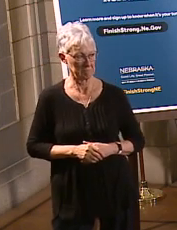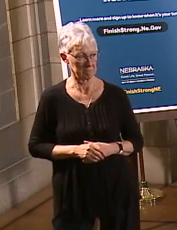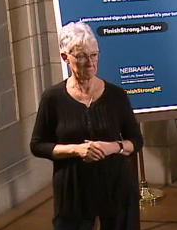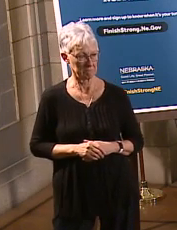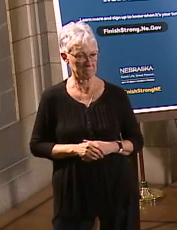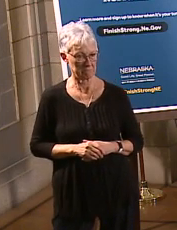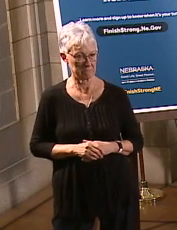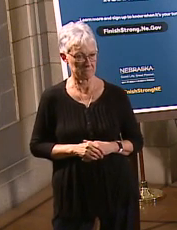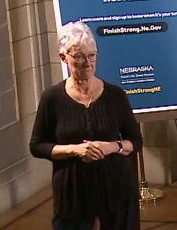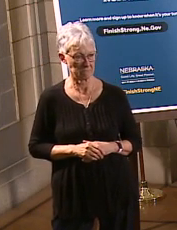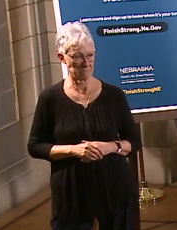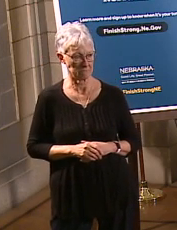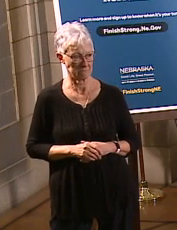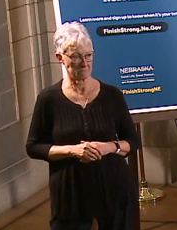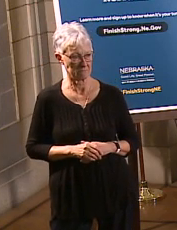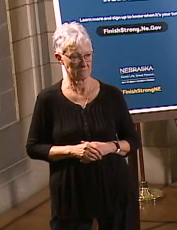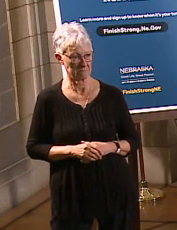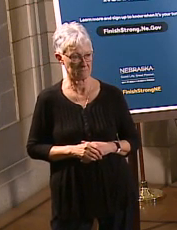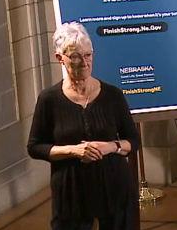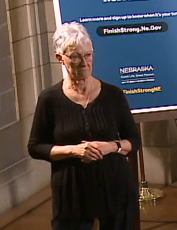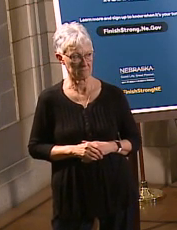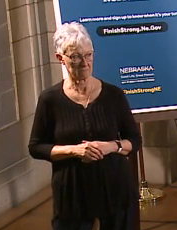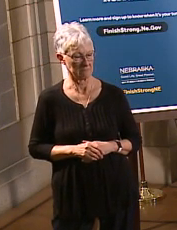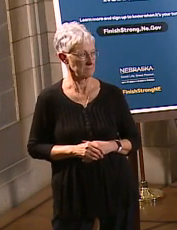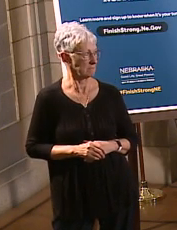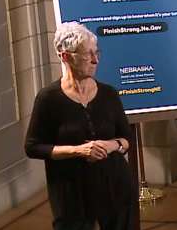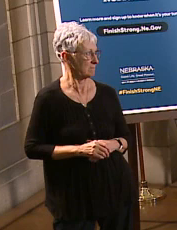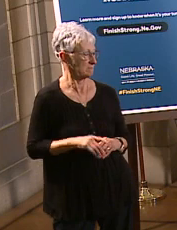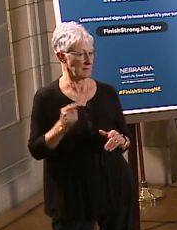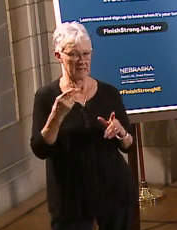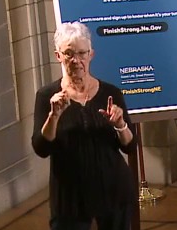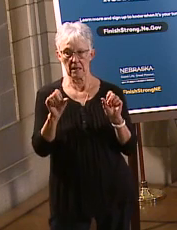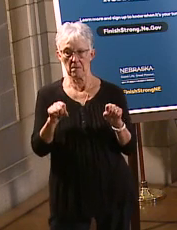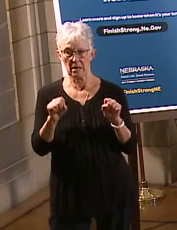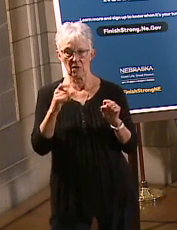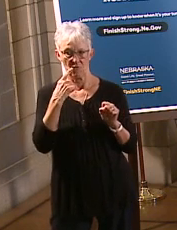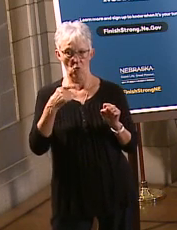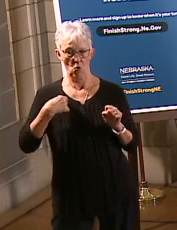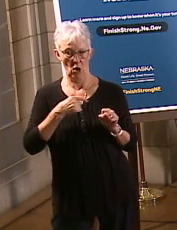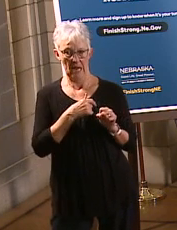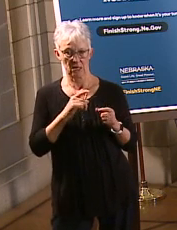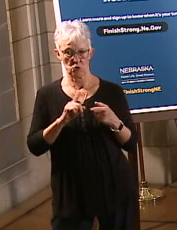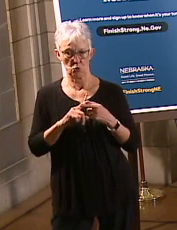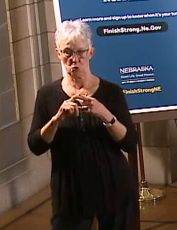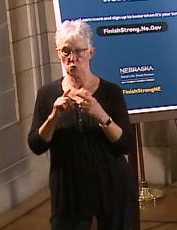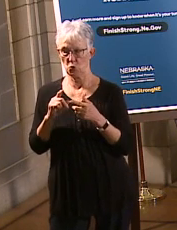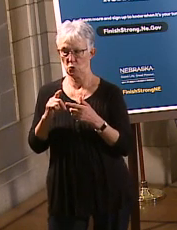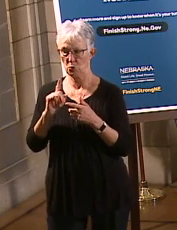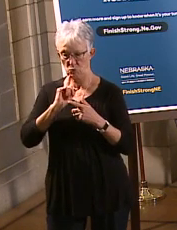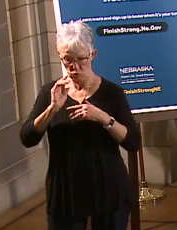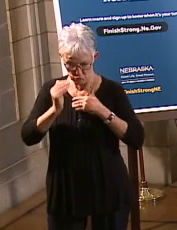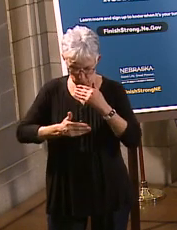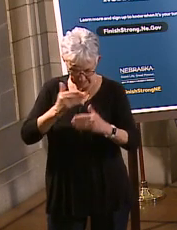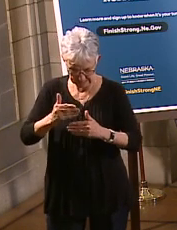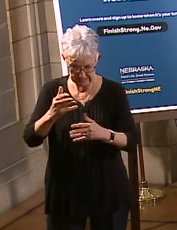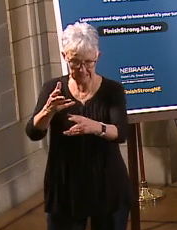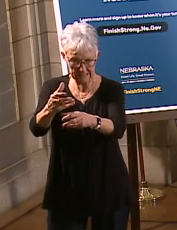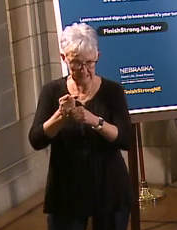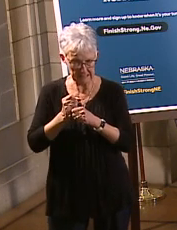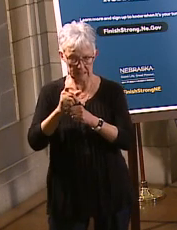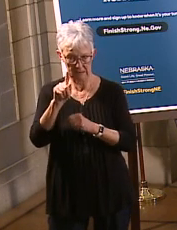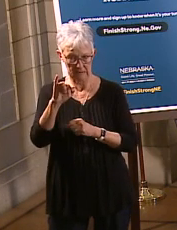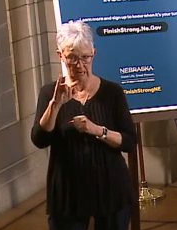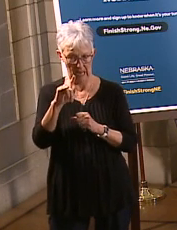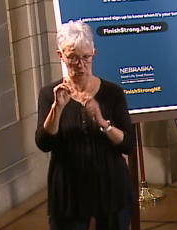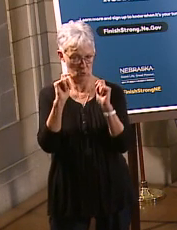Have to move that up. The ability for us to process these titles also benefits the